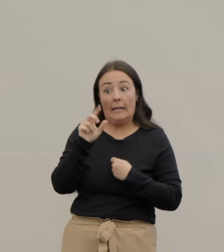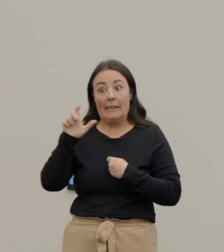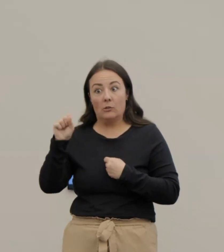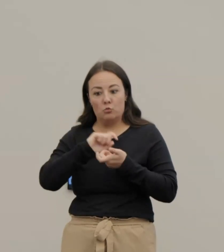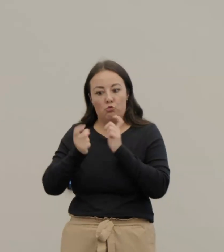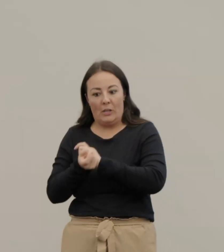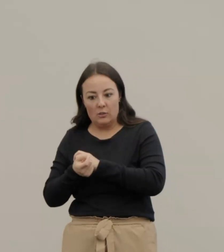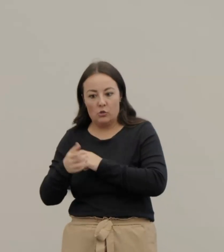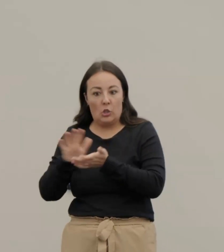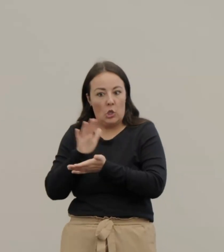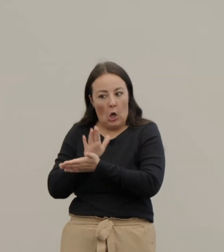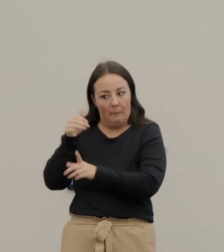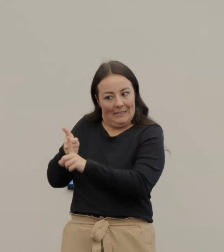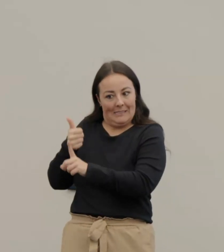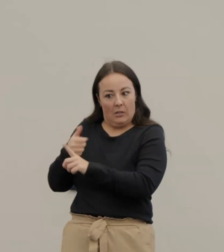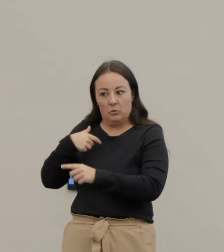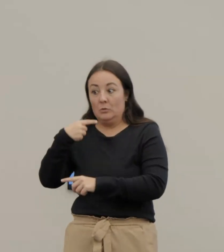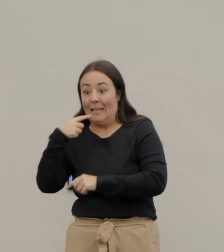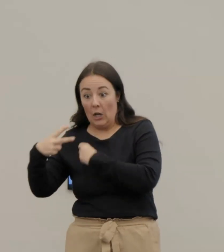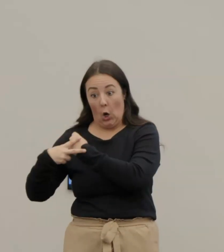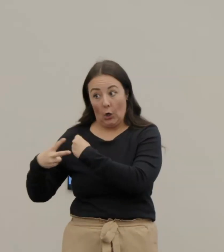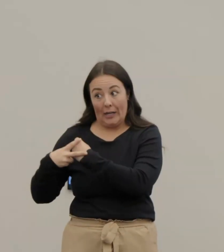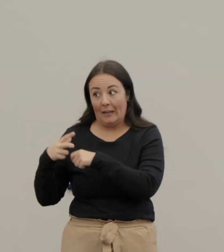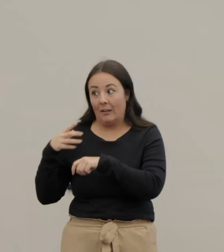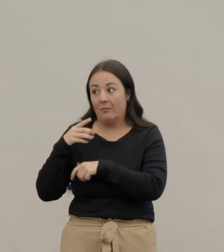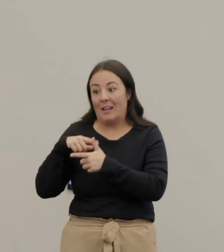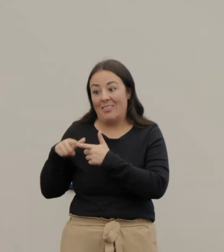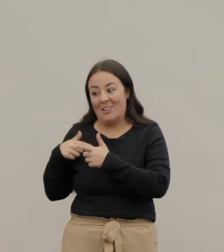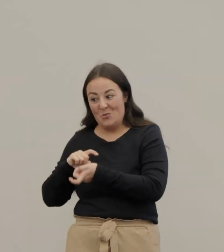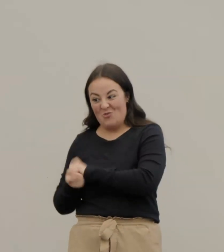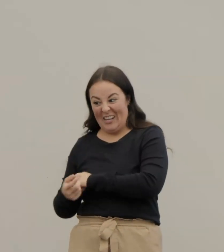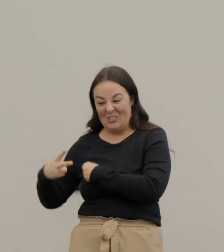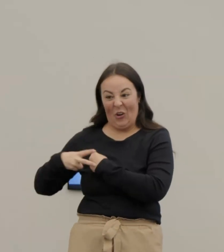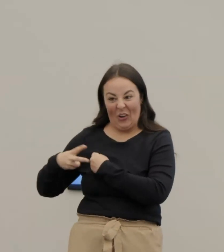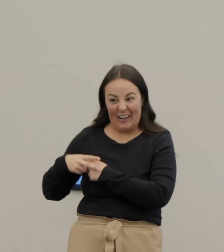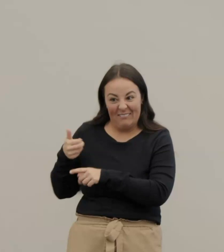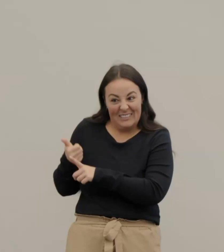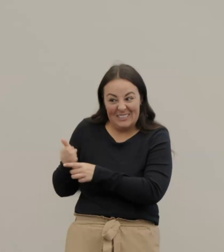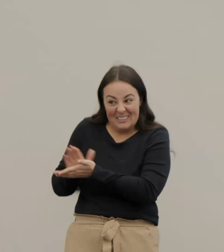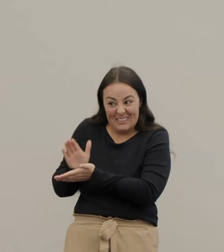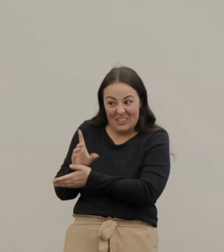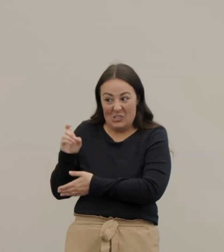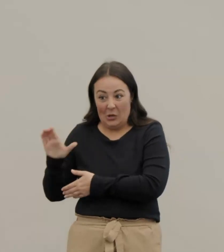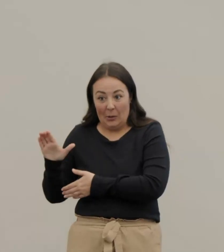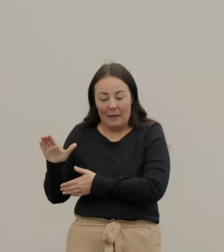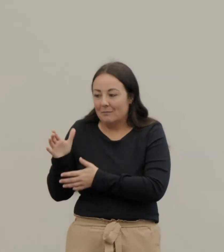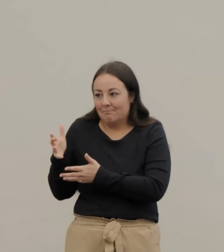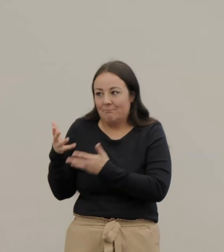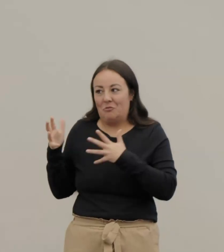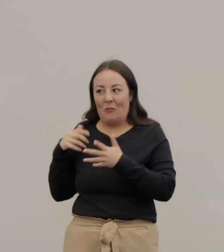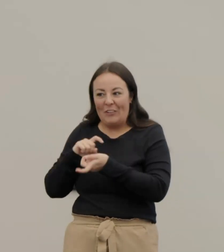archived and then you change the document. And yeah, you can't do that, what we just talked about, right? You can't update the document if it's